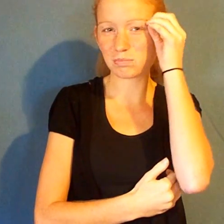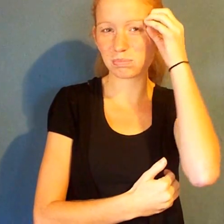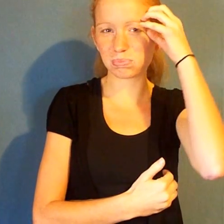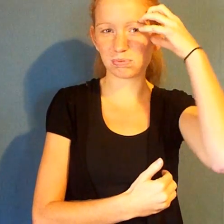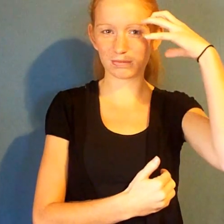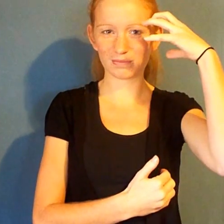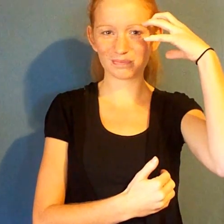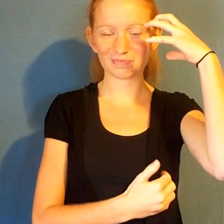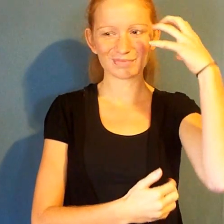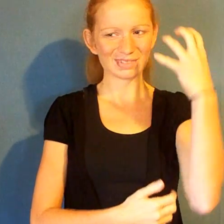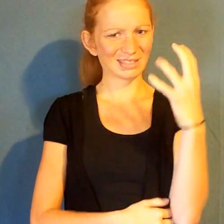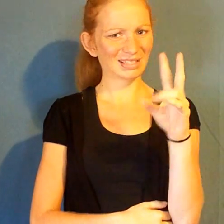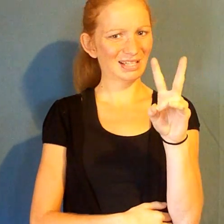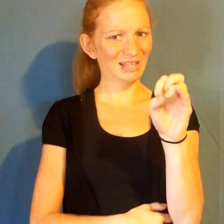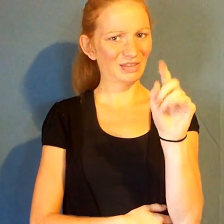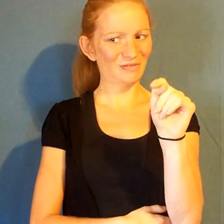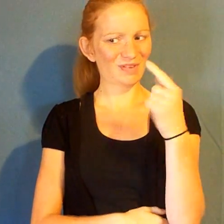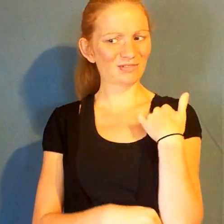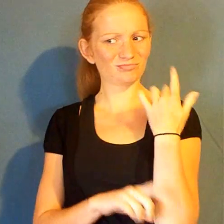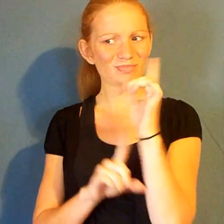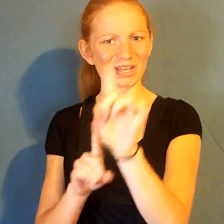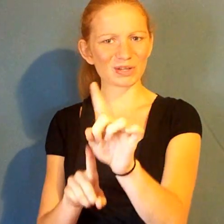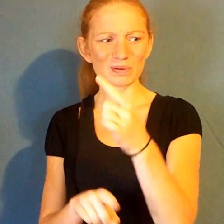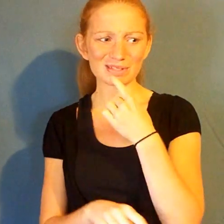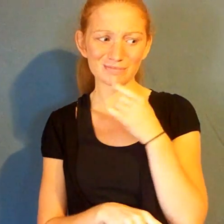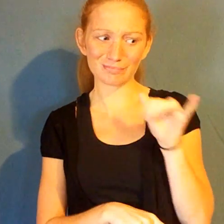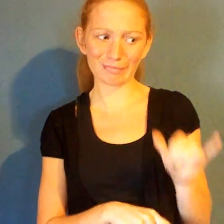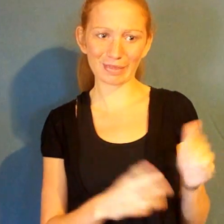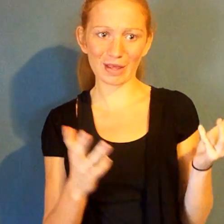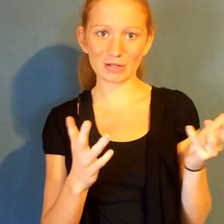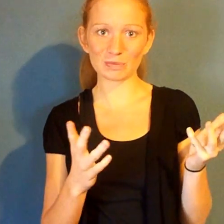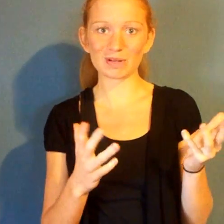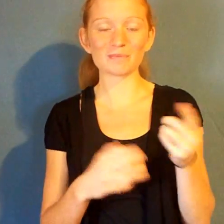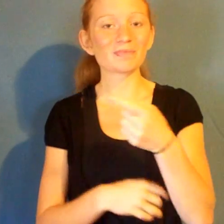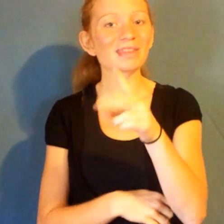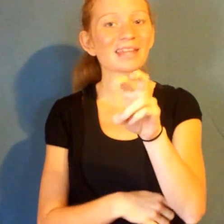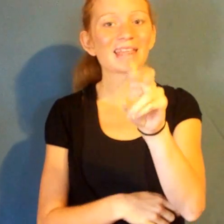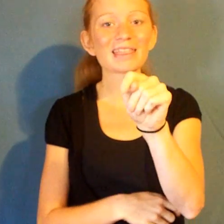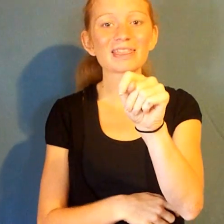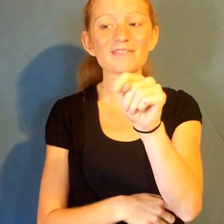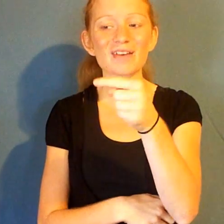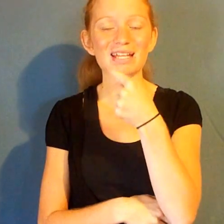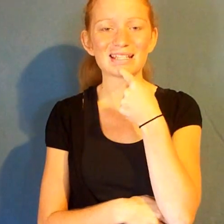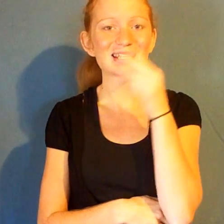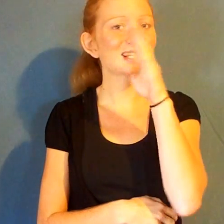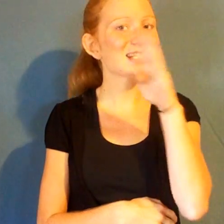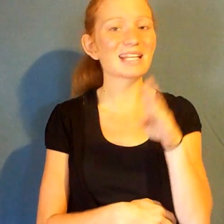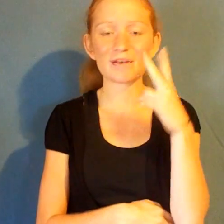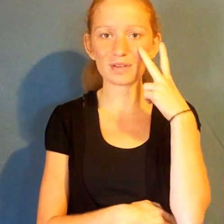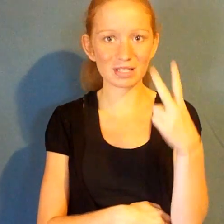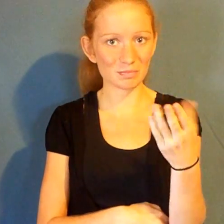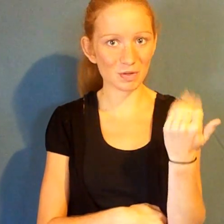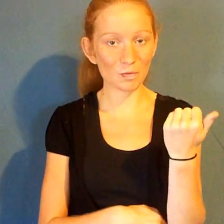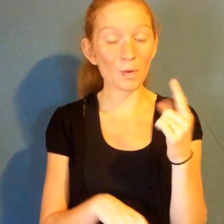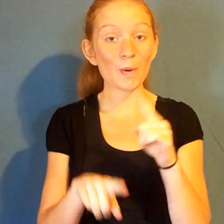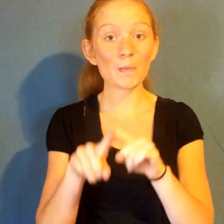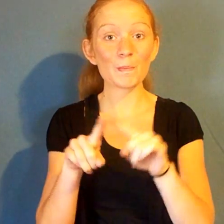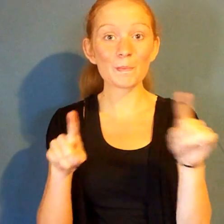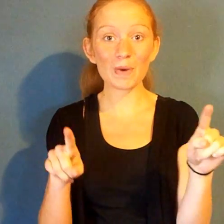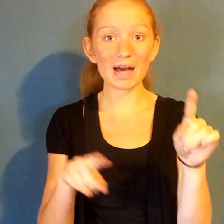to the vet, and I said, "What are these?" And he said, "Actually, I've never seen this before, but I remember them vaguely talking about it in veterinary